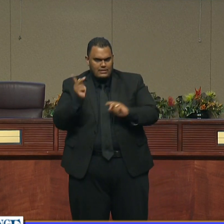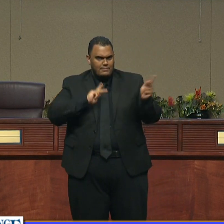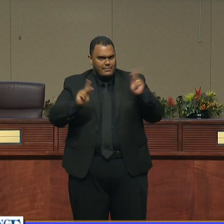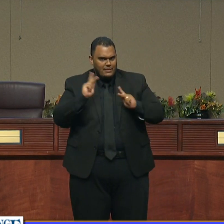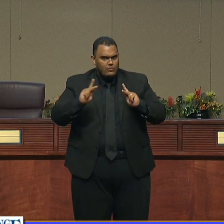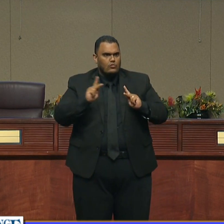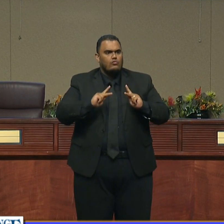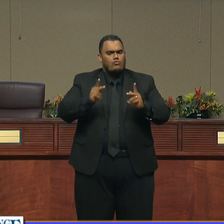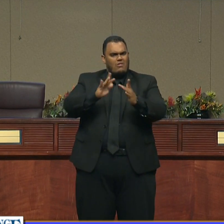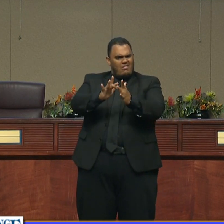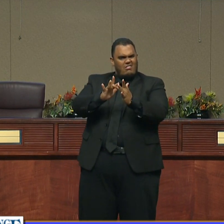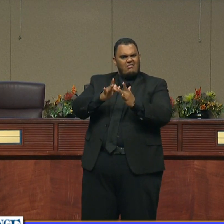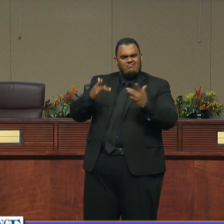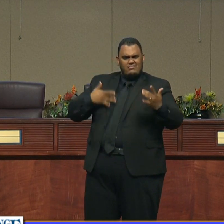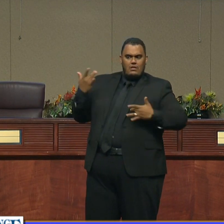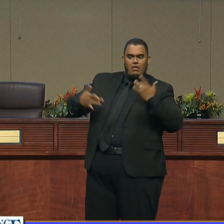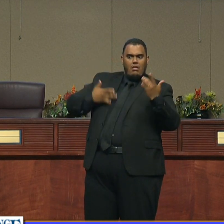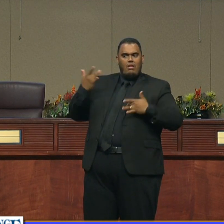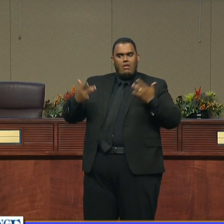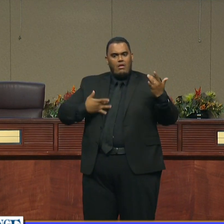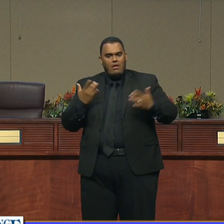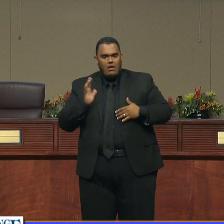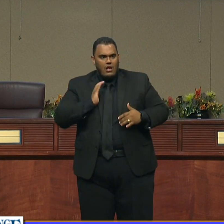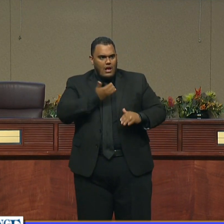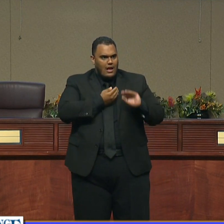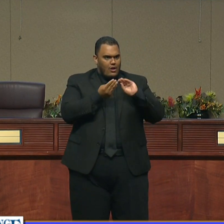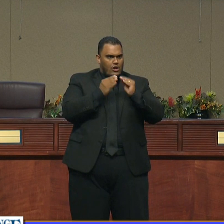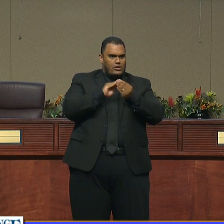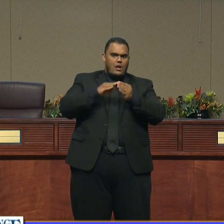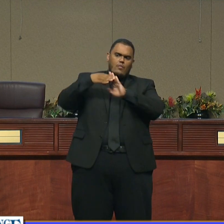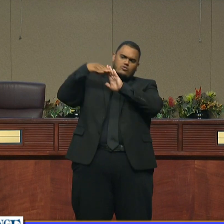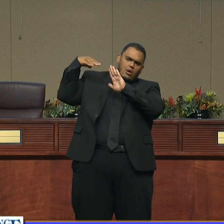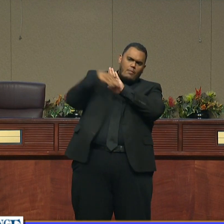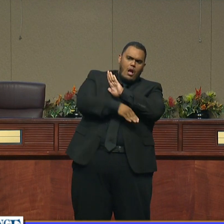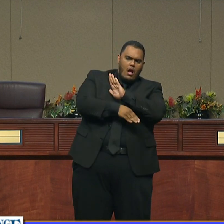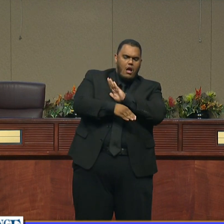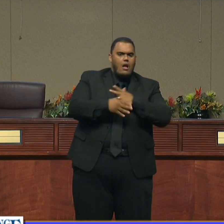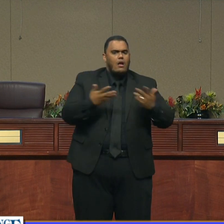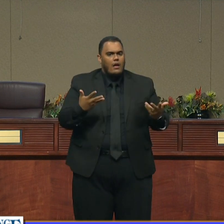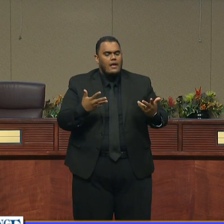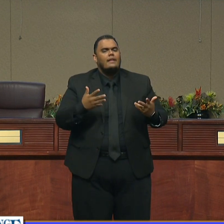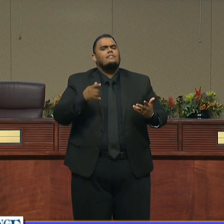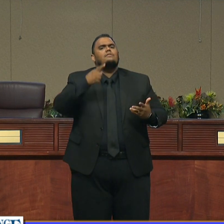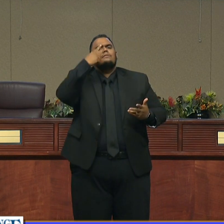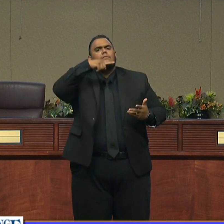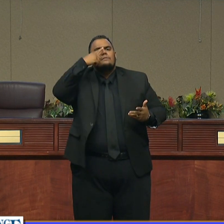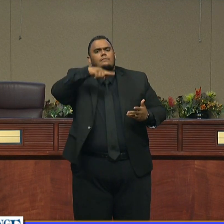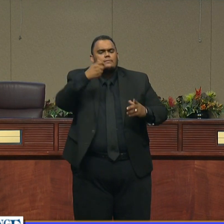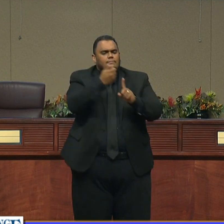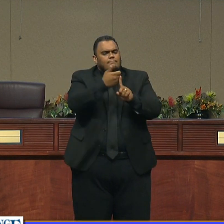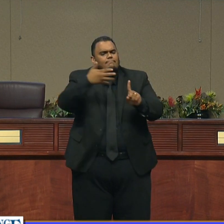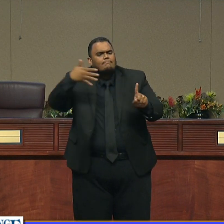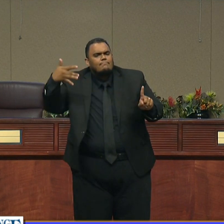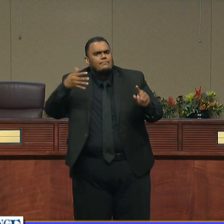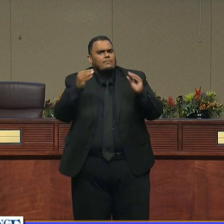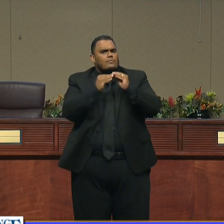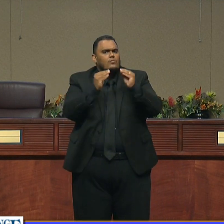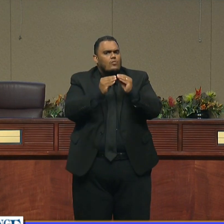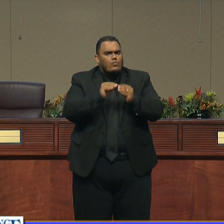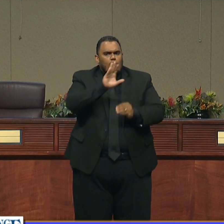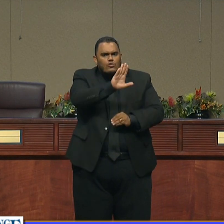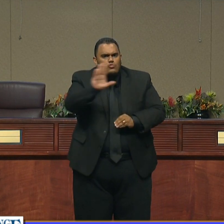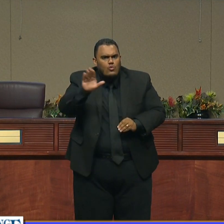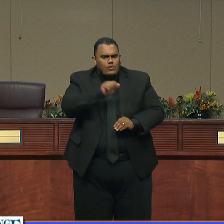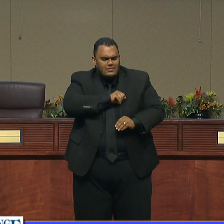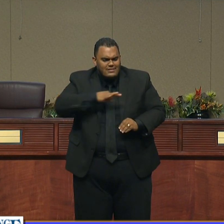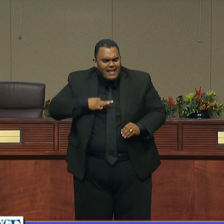think that our numbers, are way down, and they show to be way down. But can you just talk a little bit more about maybe how your staff is interpreting